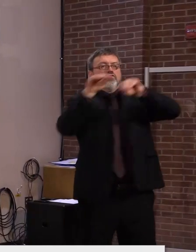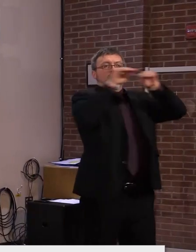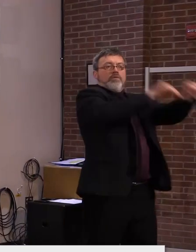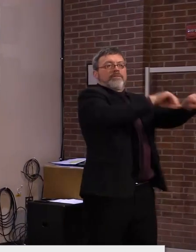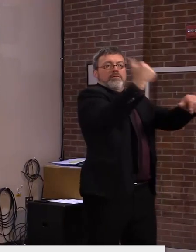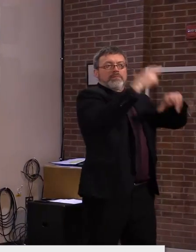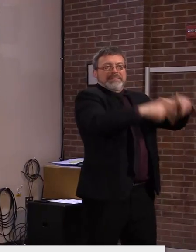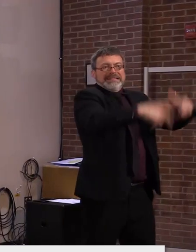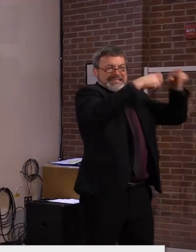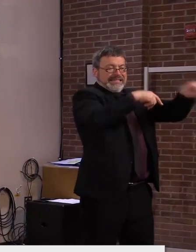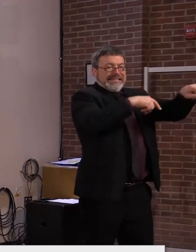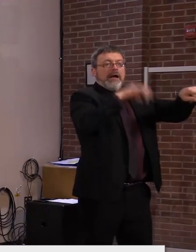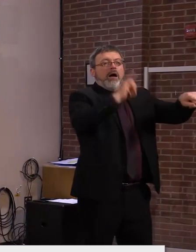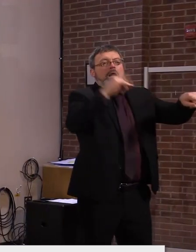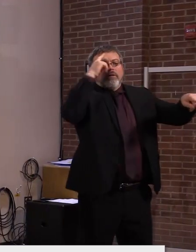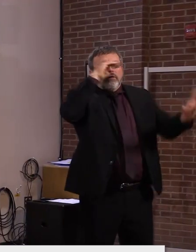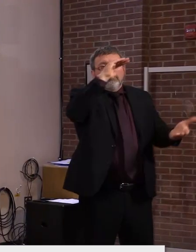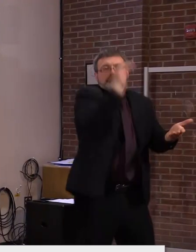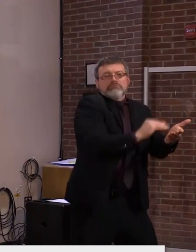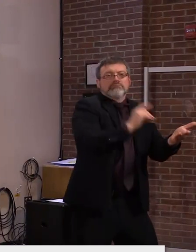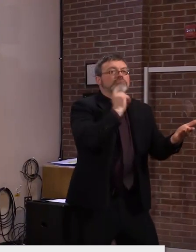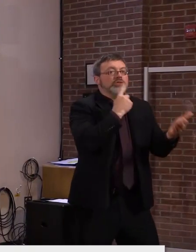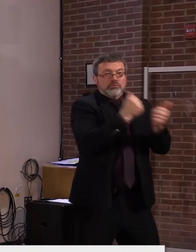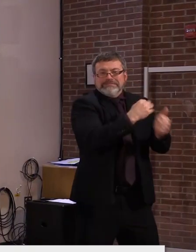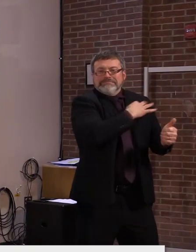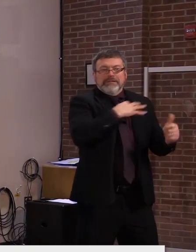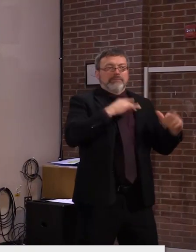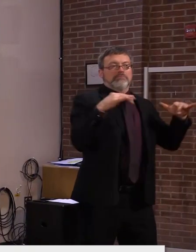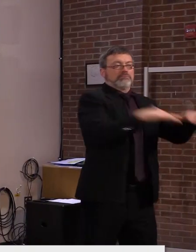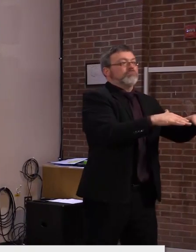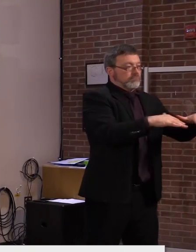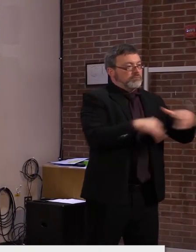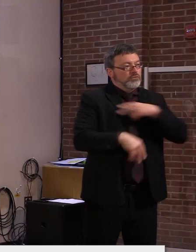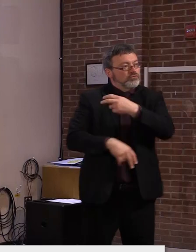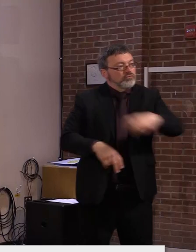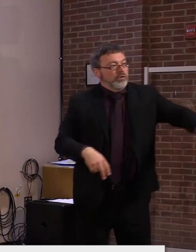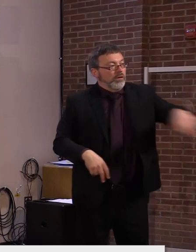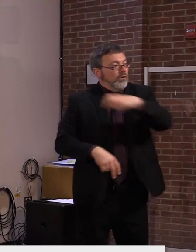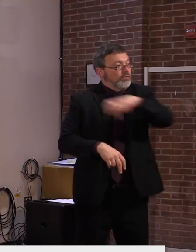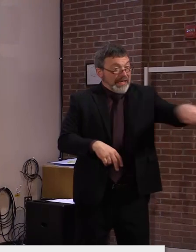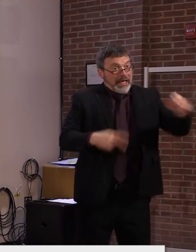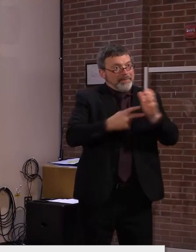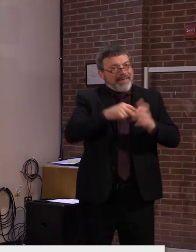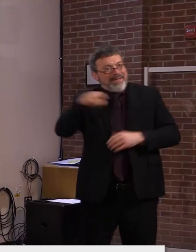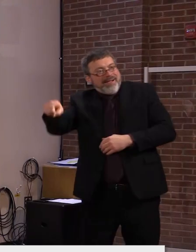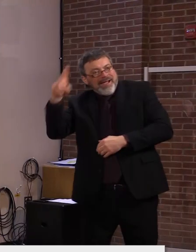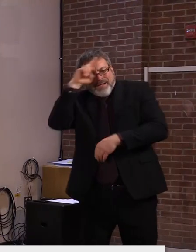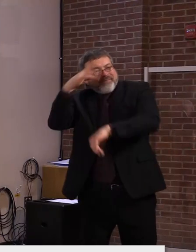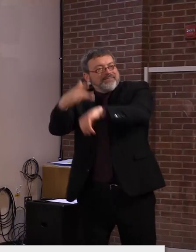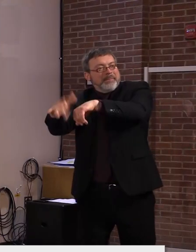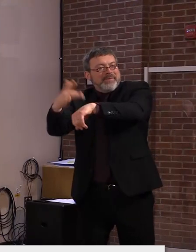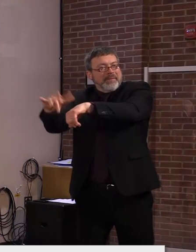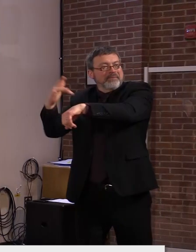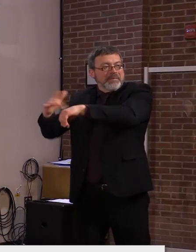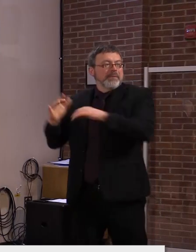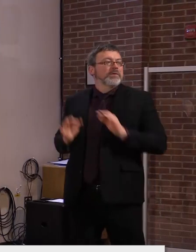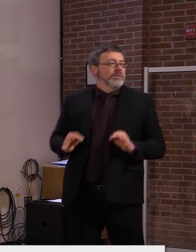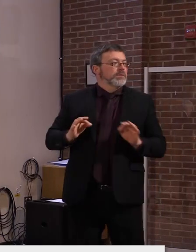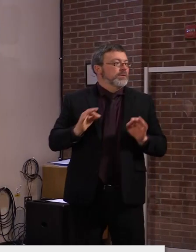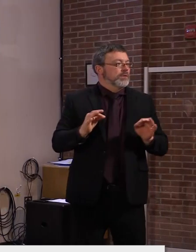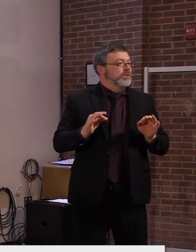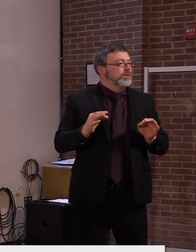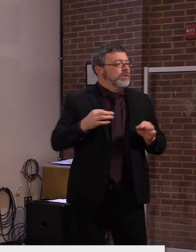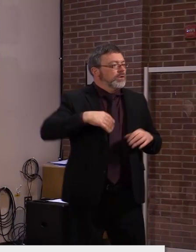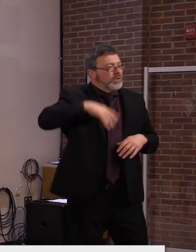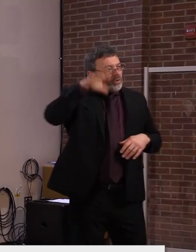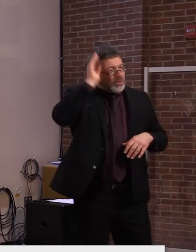hospital capacity for those who need it. There is still a need for additional subacute beds, and we're working with